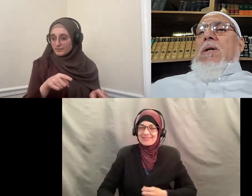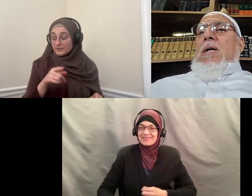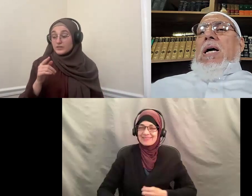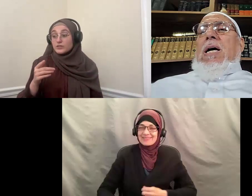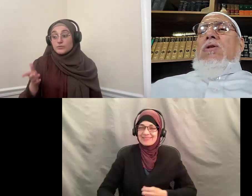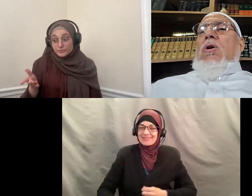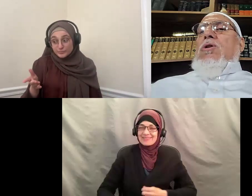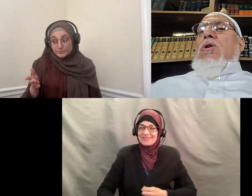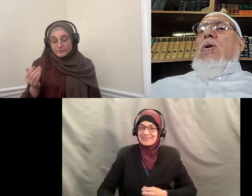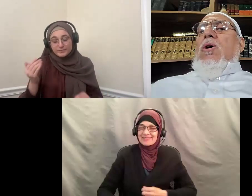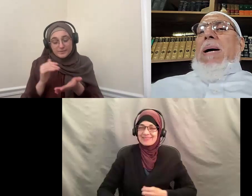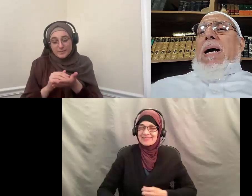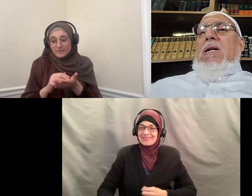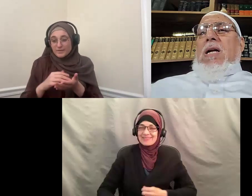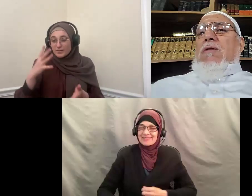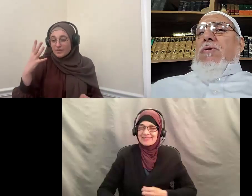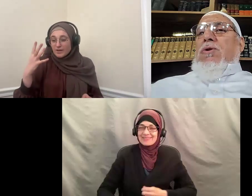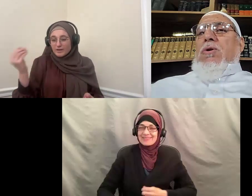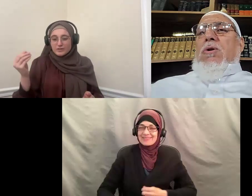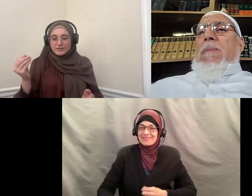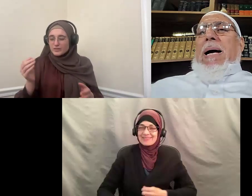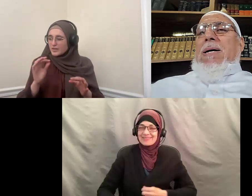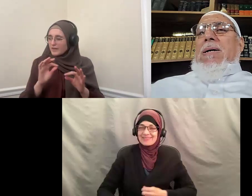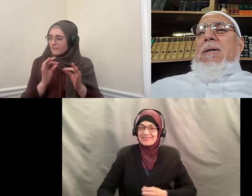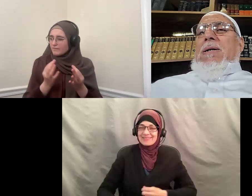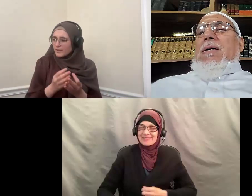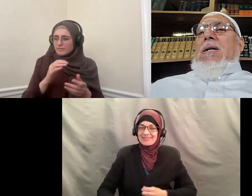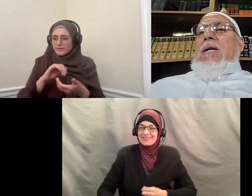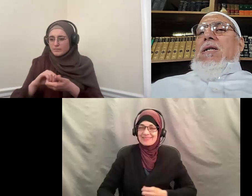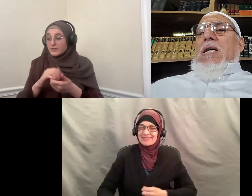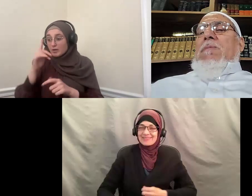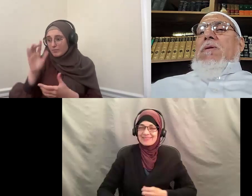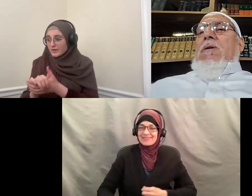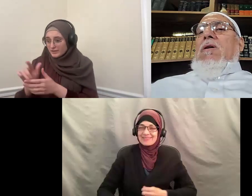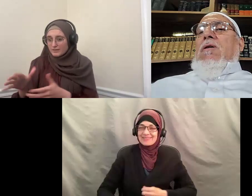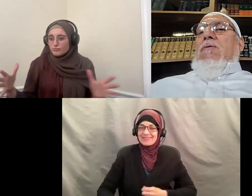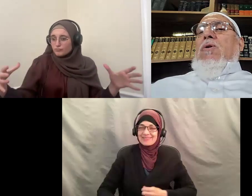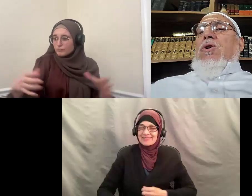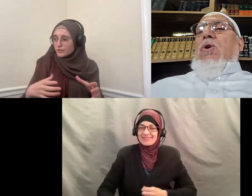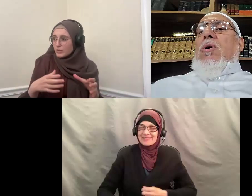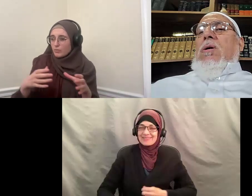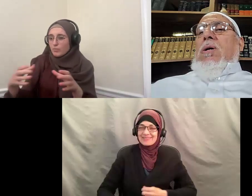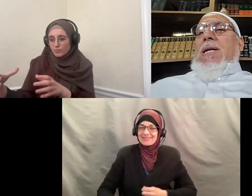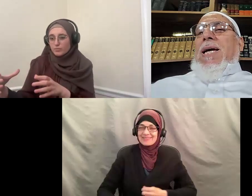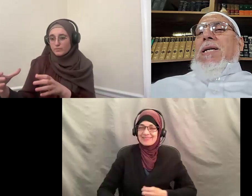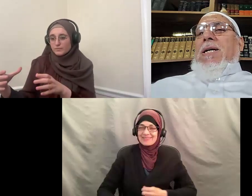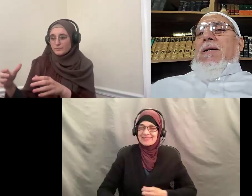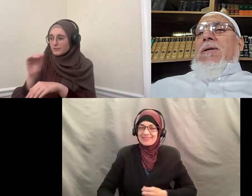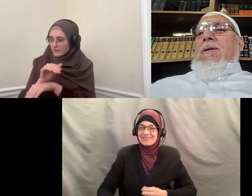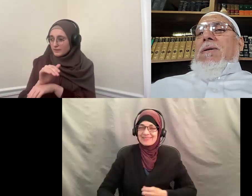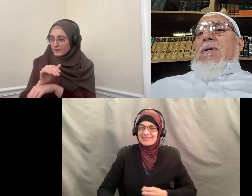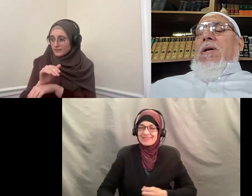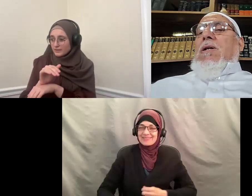out and don't you look back. None of you should look back, except for your